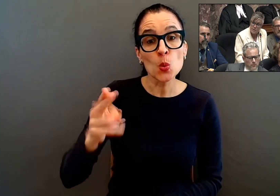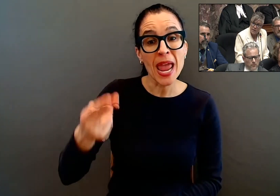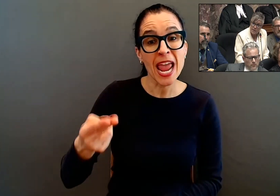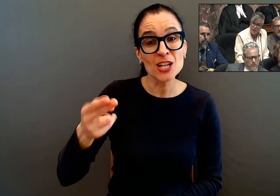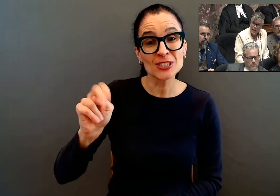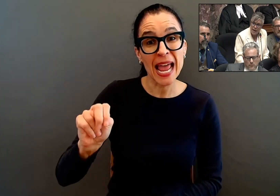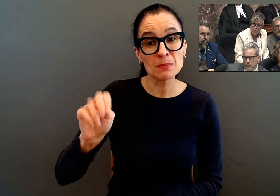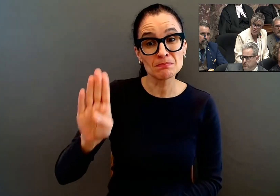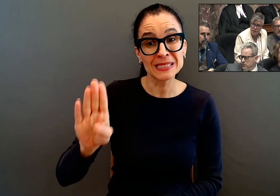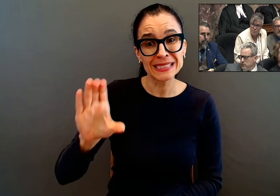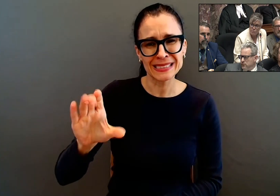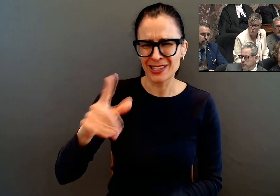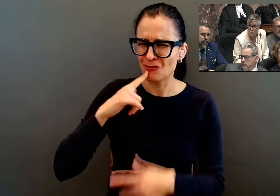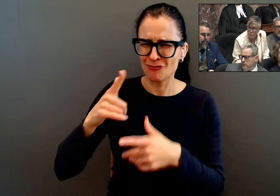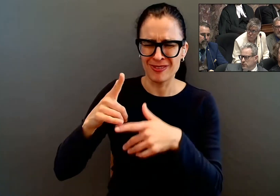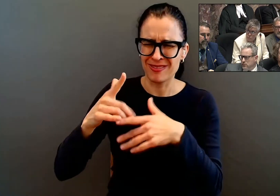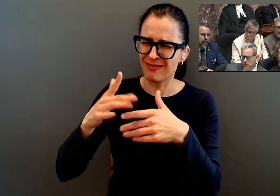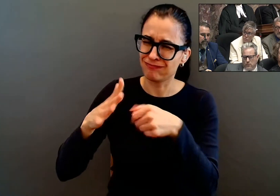units sit empty?